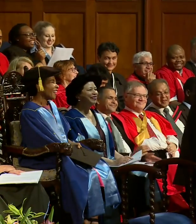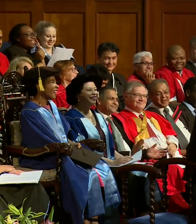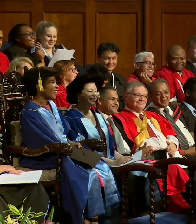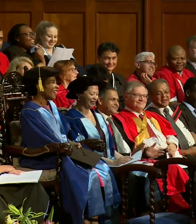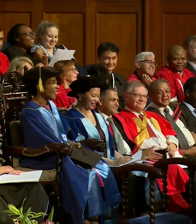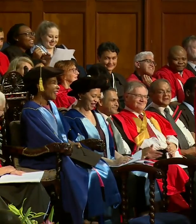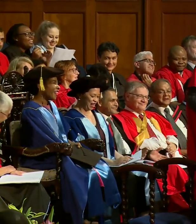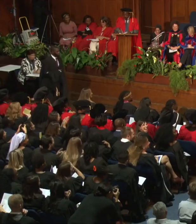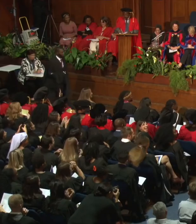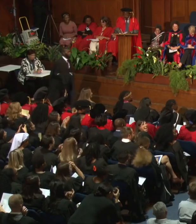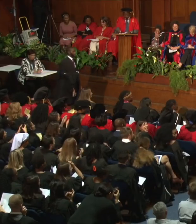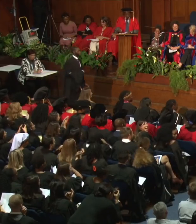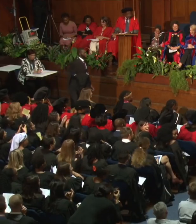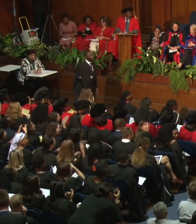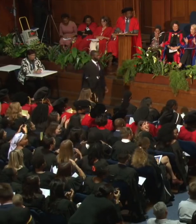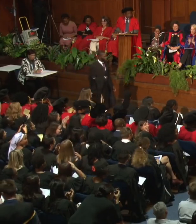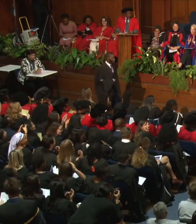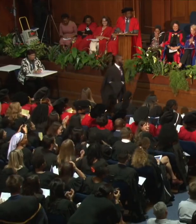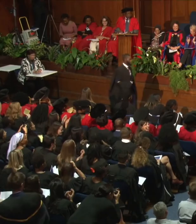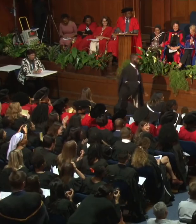Morden Maoneke.